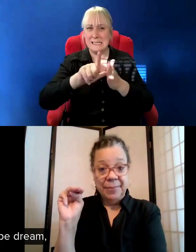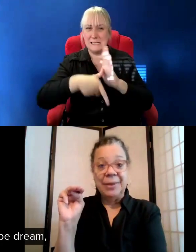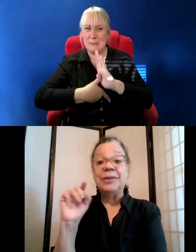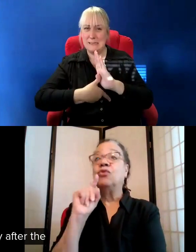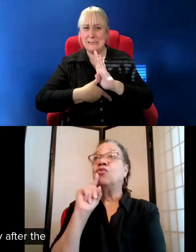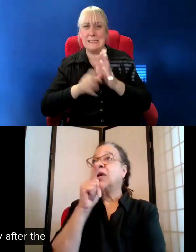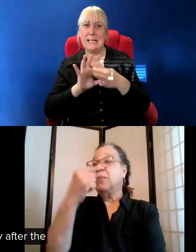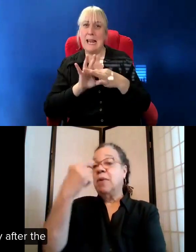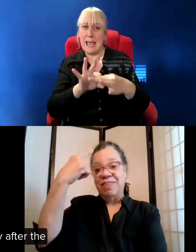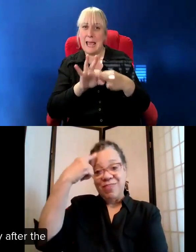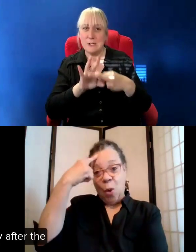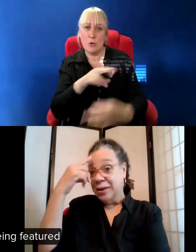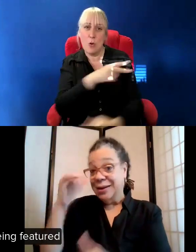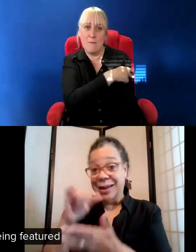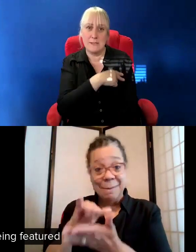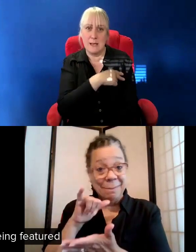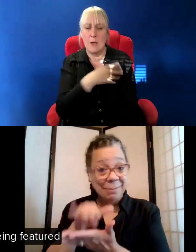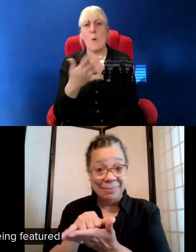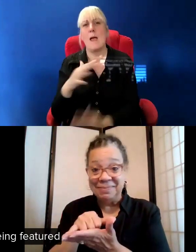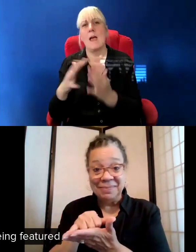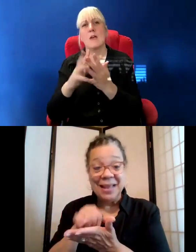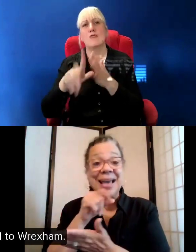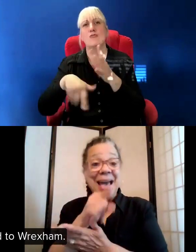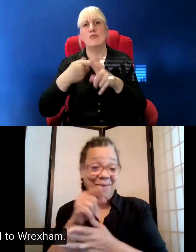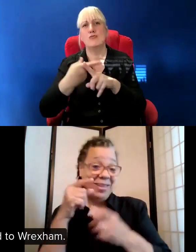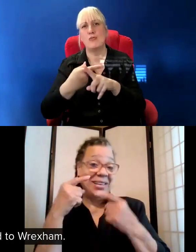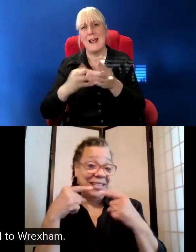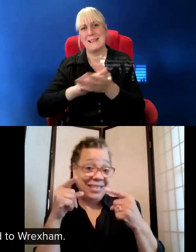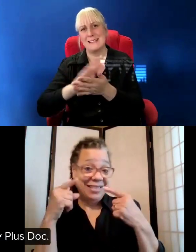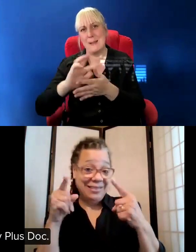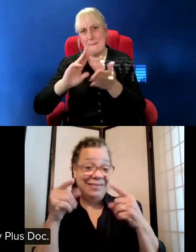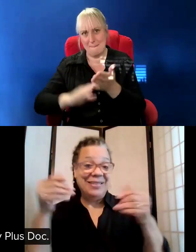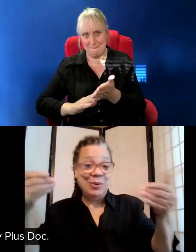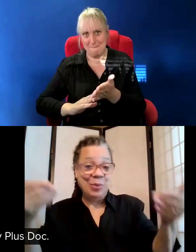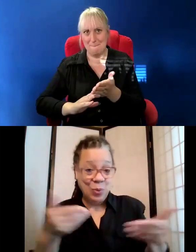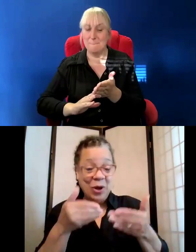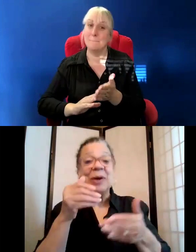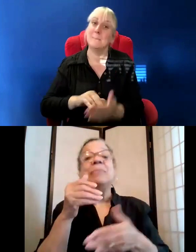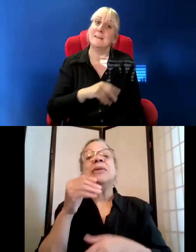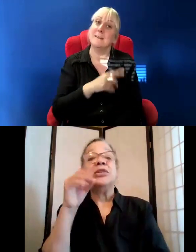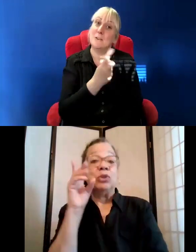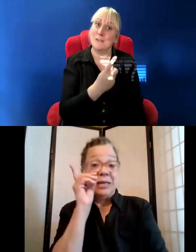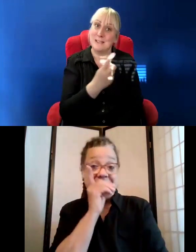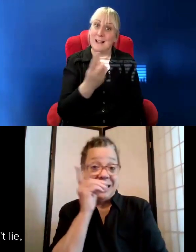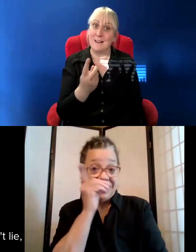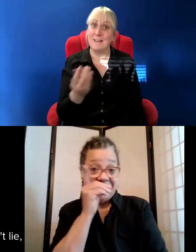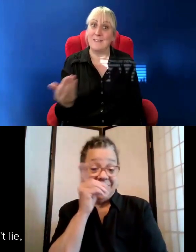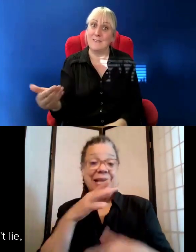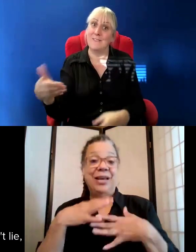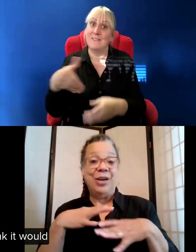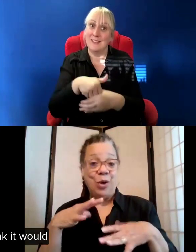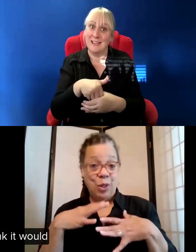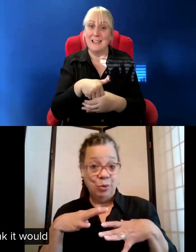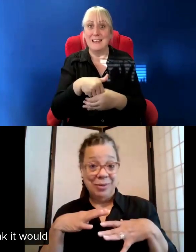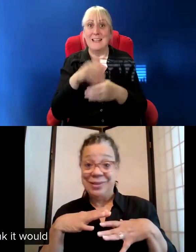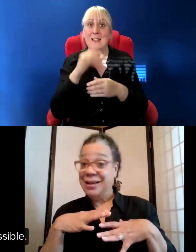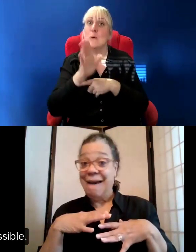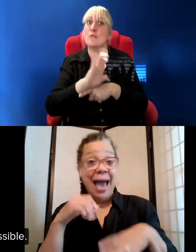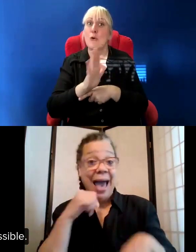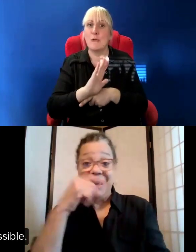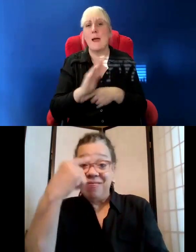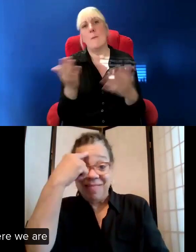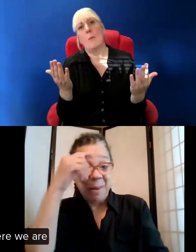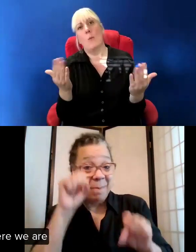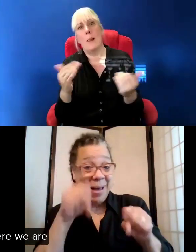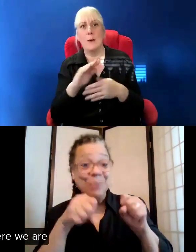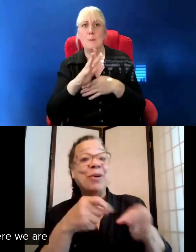dream, particularly after the success of being featured and Welcome to Wrexham, the Disney Plus doc. I won't lie, I didn't think it would be